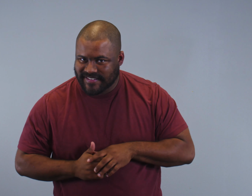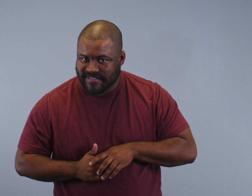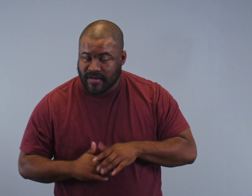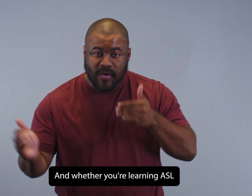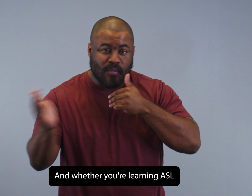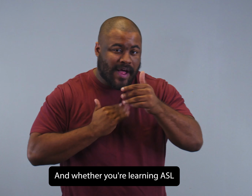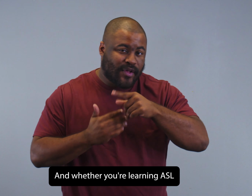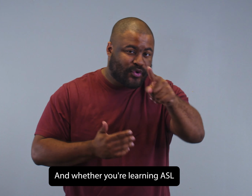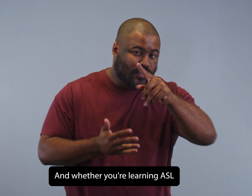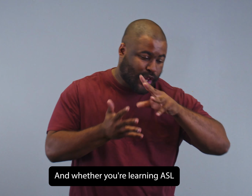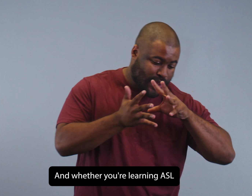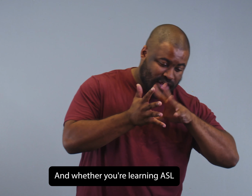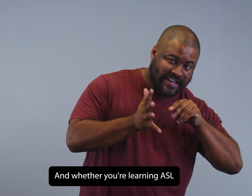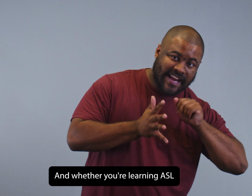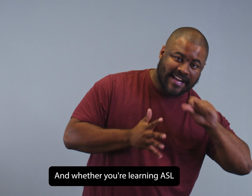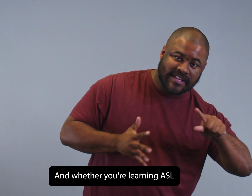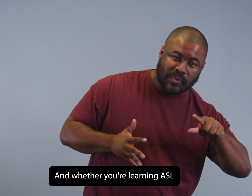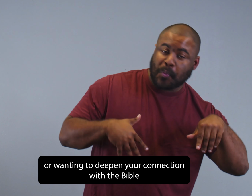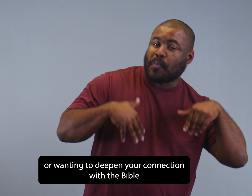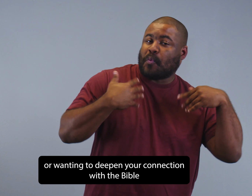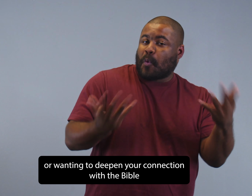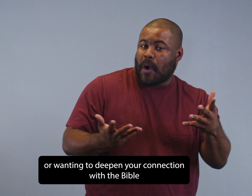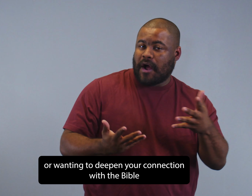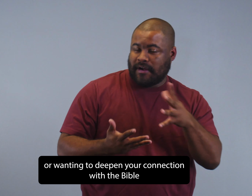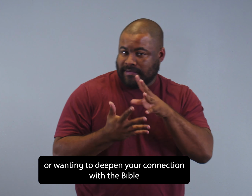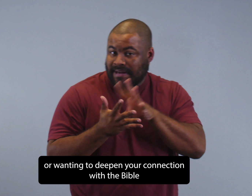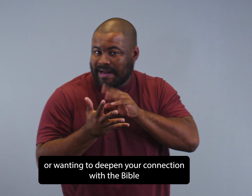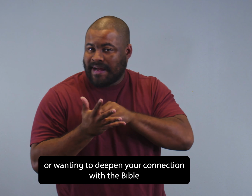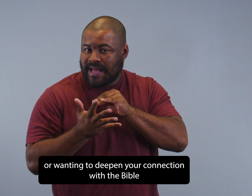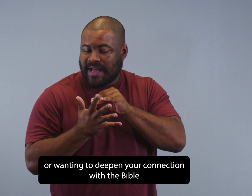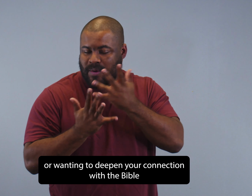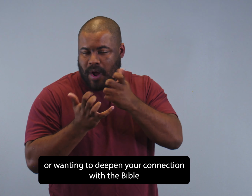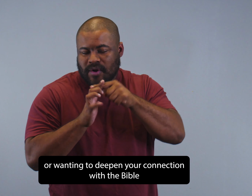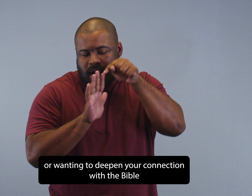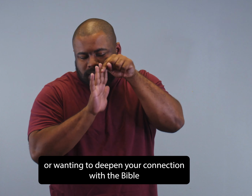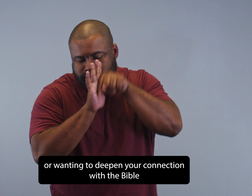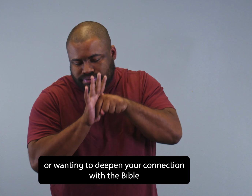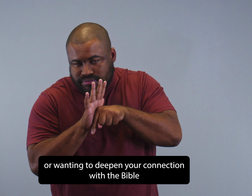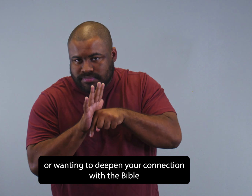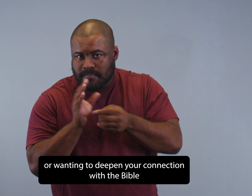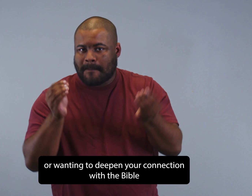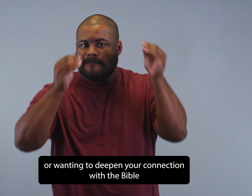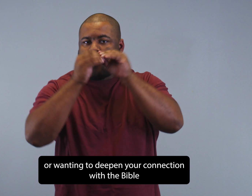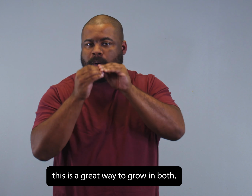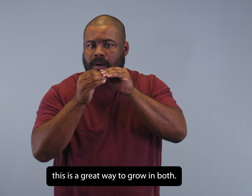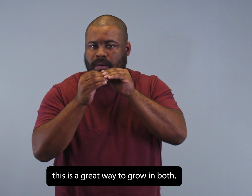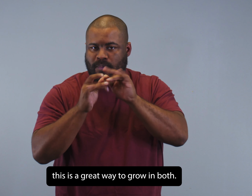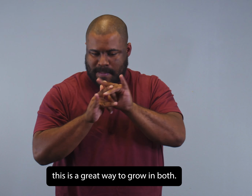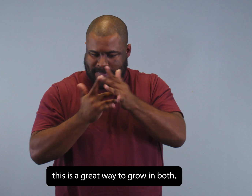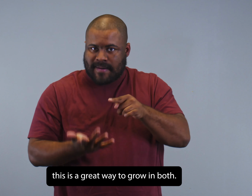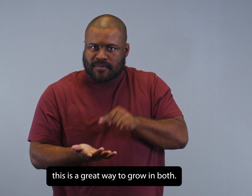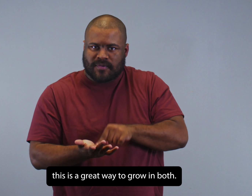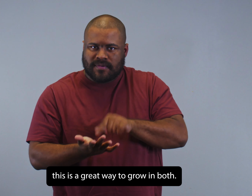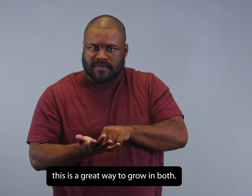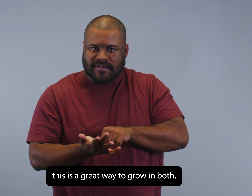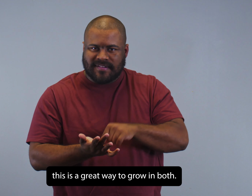And whether you're learning ASL or wanting to deepen your connection with the Bible, this is a great way to grow